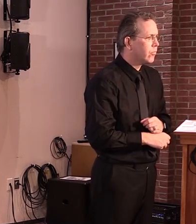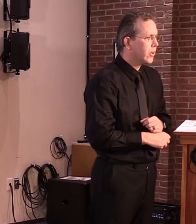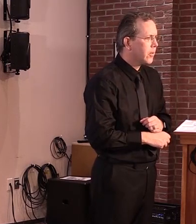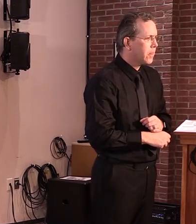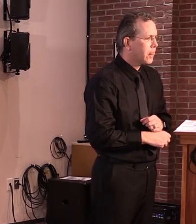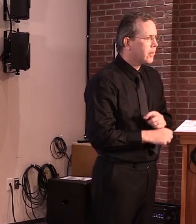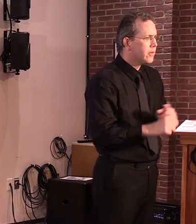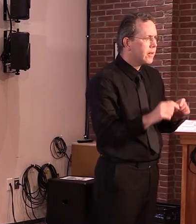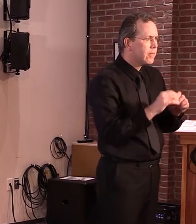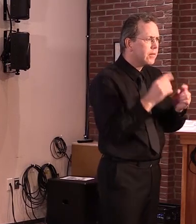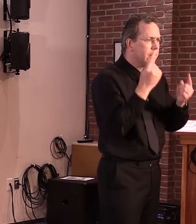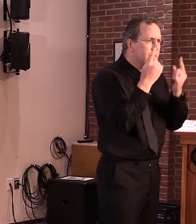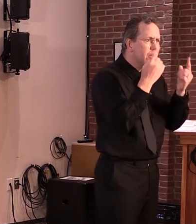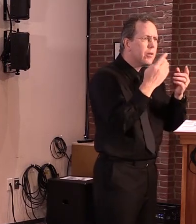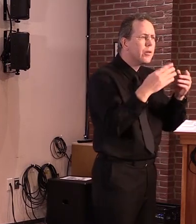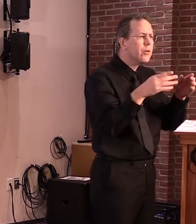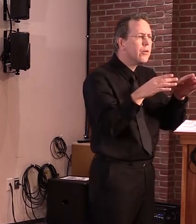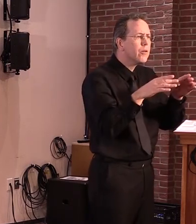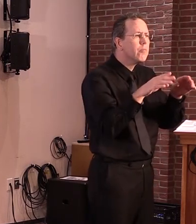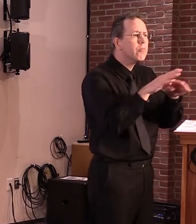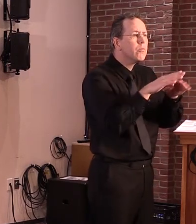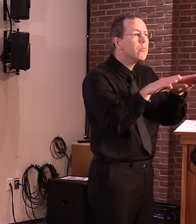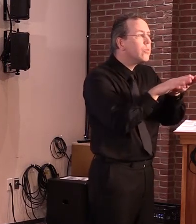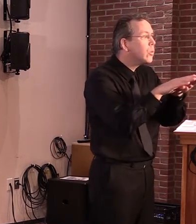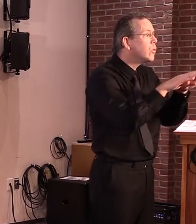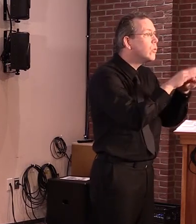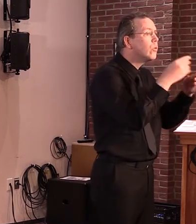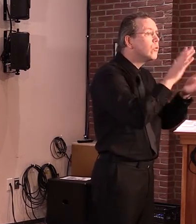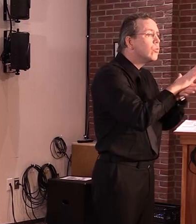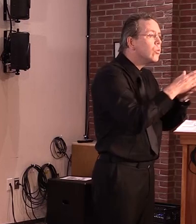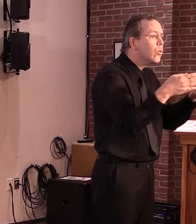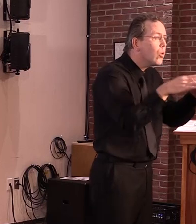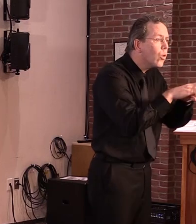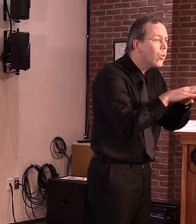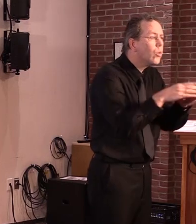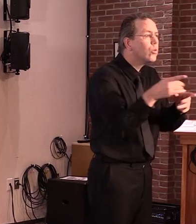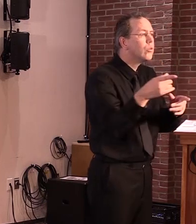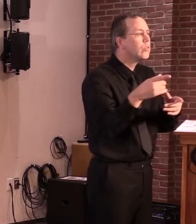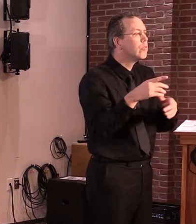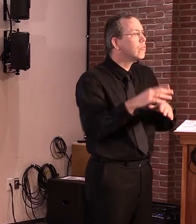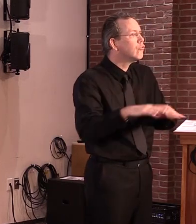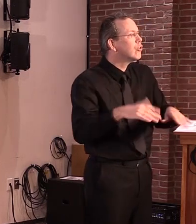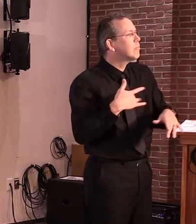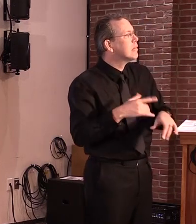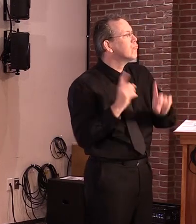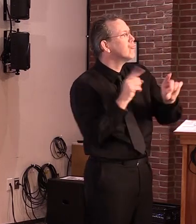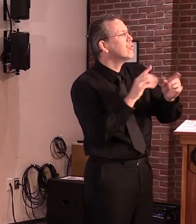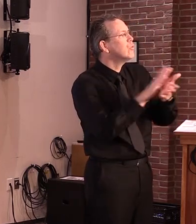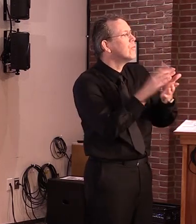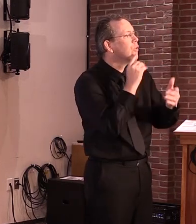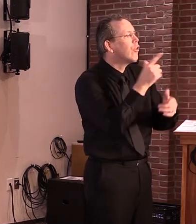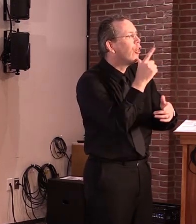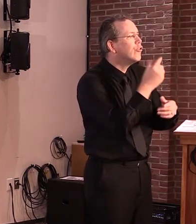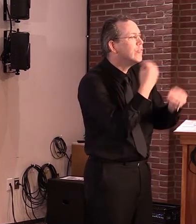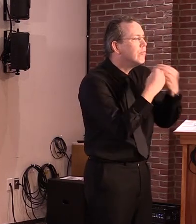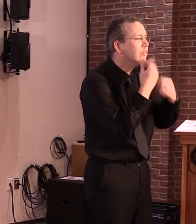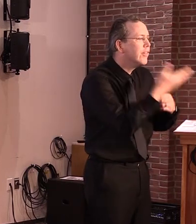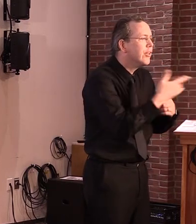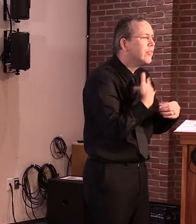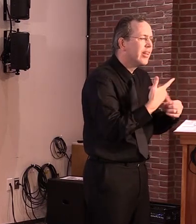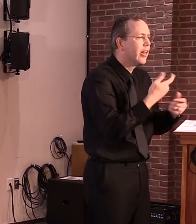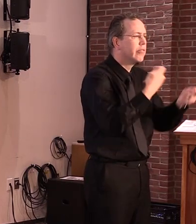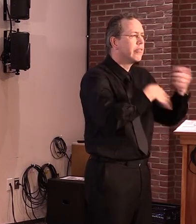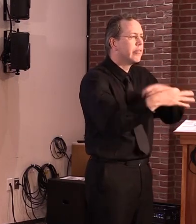down various institutions, schools, for example, on how we were going to deliver meals to children and continue that program.